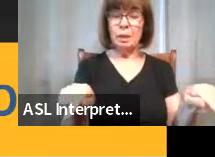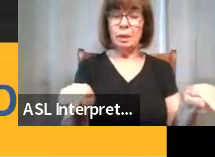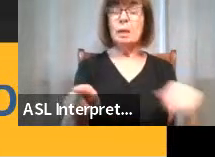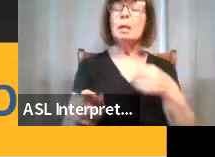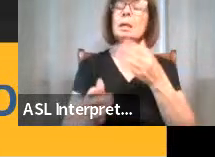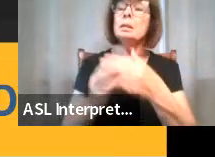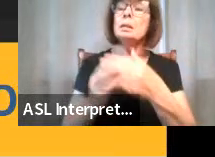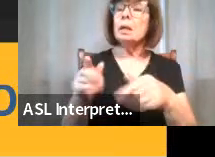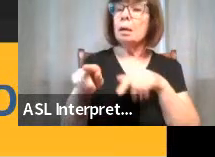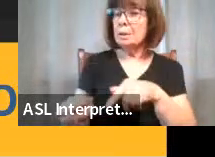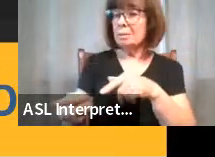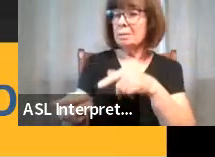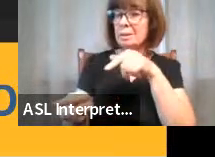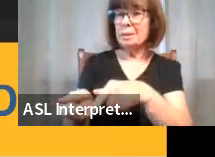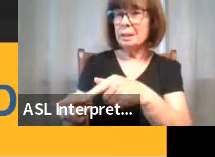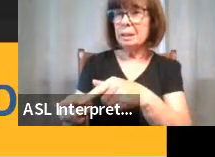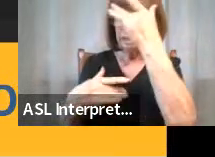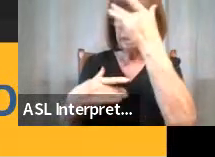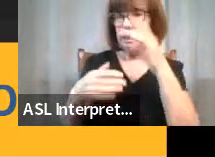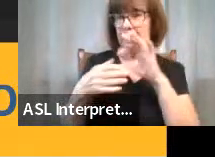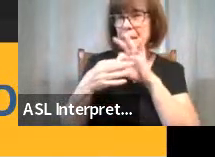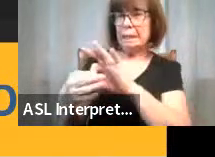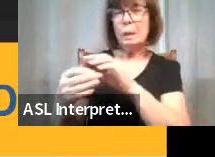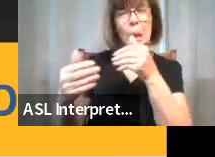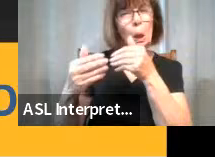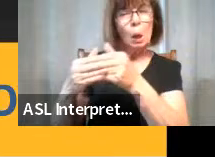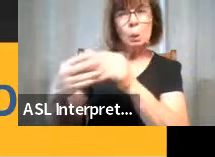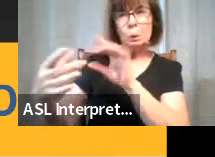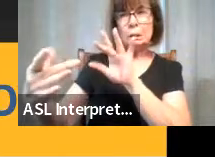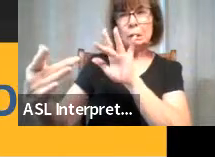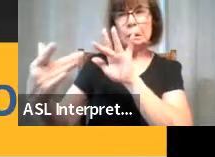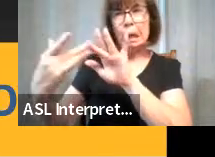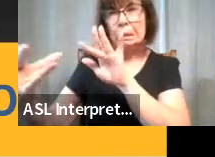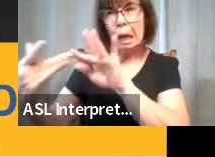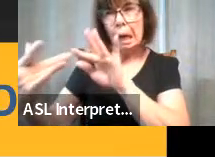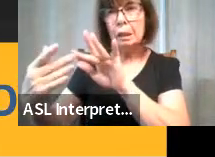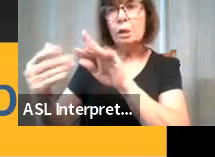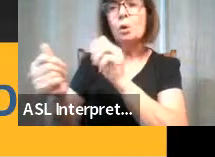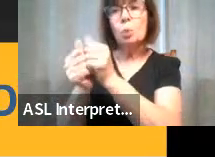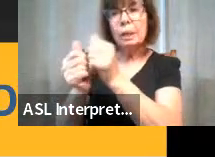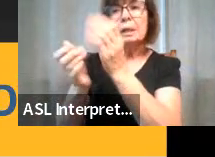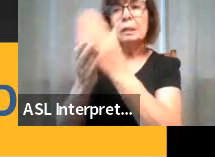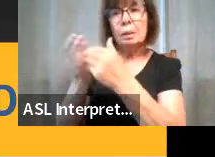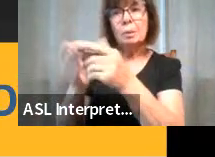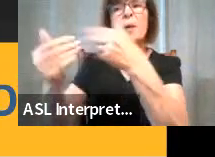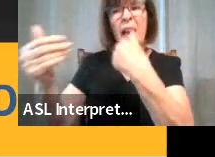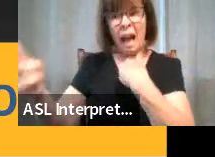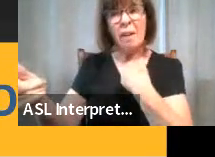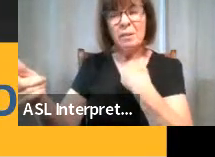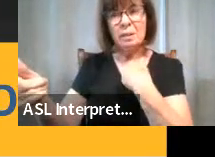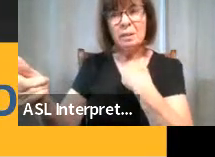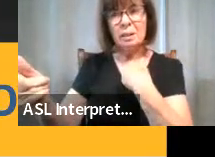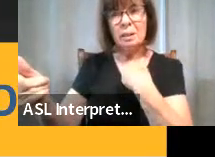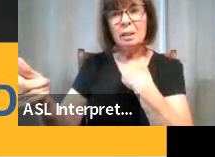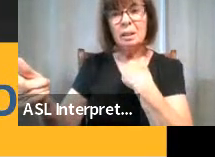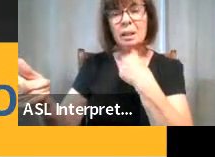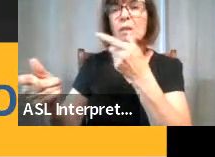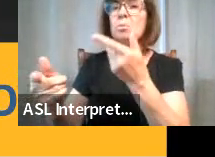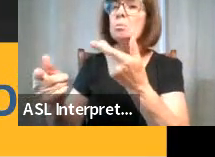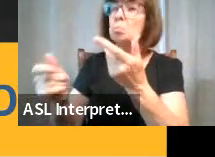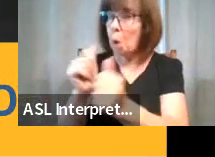illness related to close contact with someone with the virus. Most persons with infection have had the characteristic